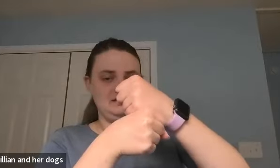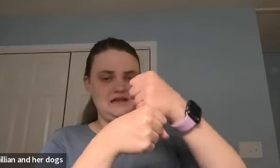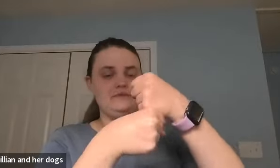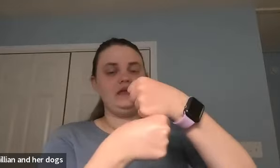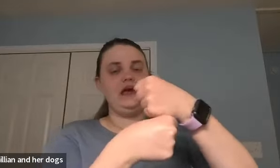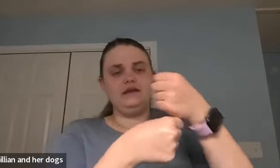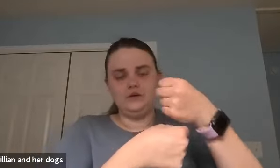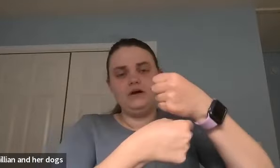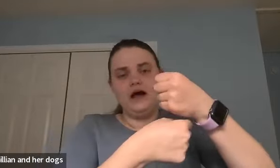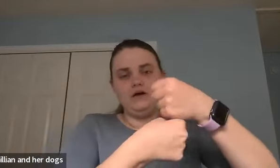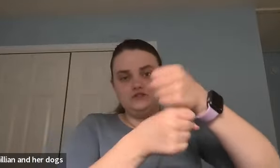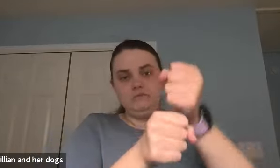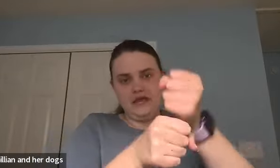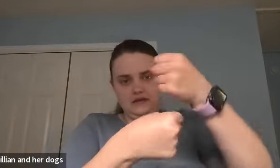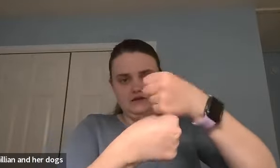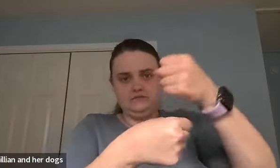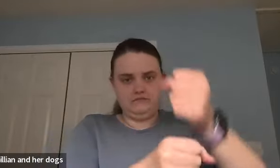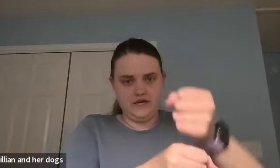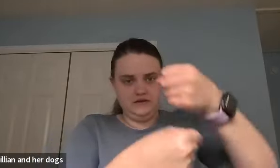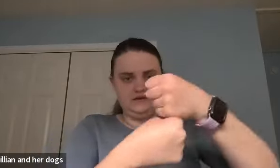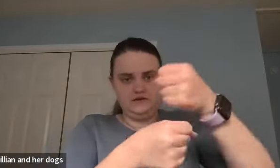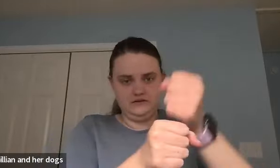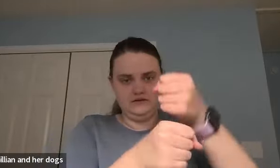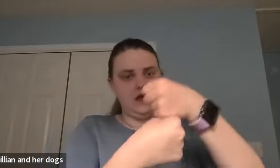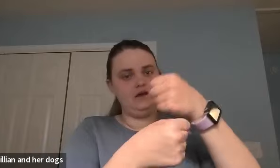And then we had here, well, I'll do make. Yeah.